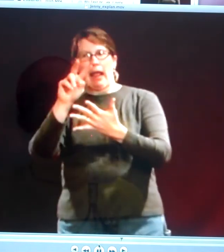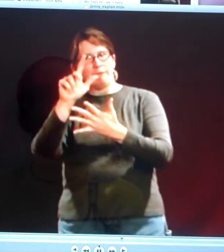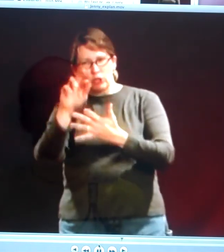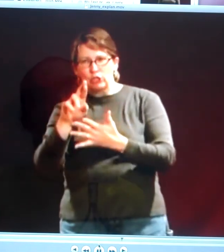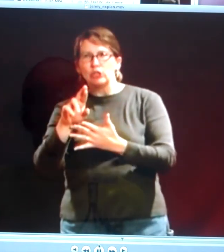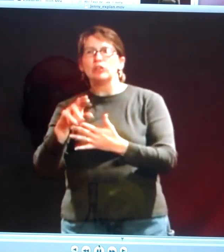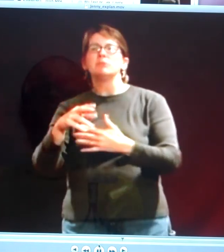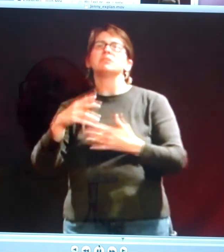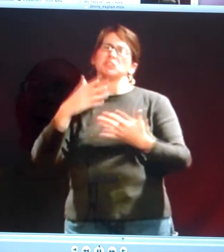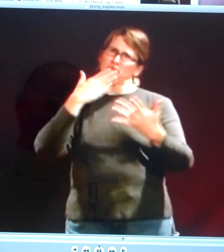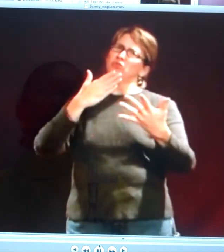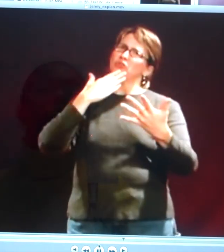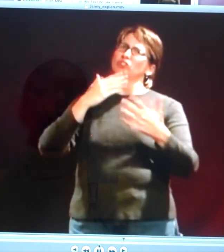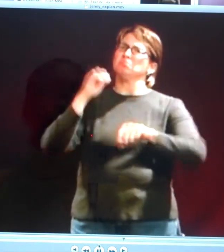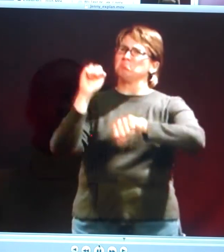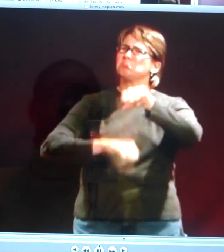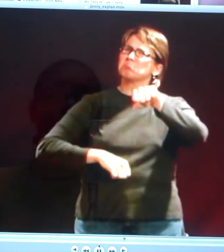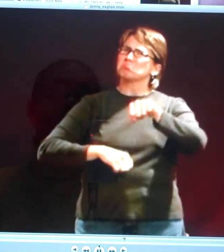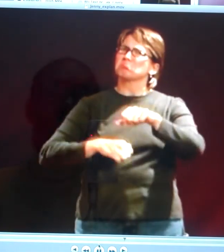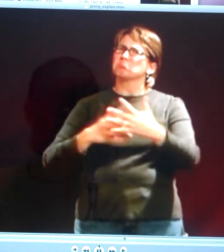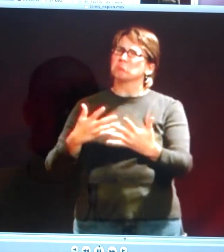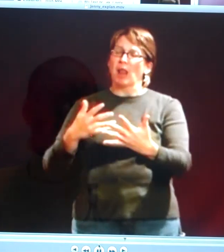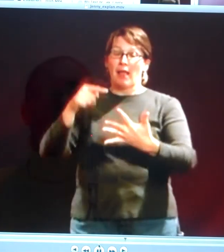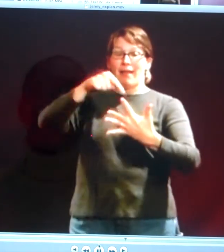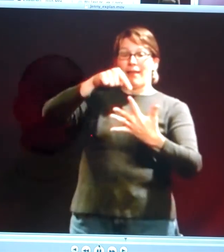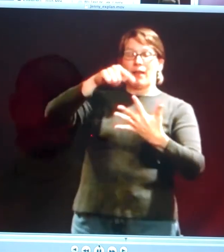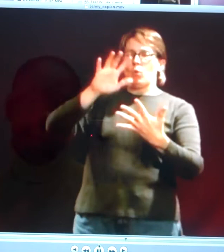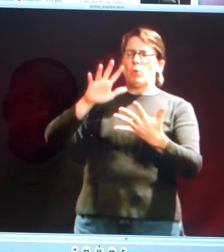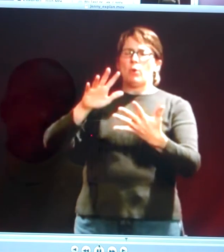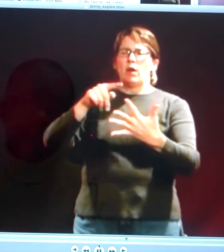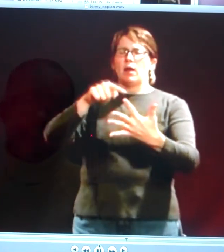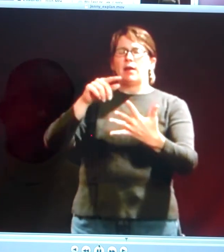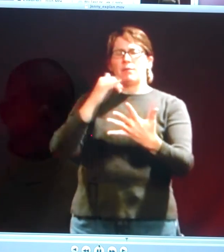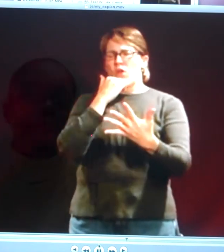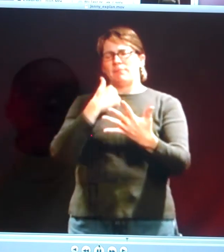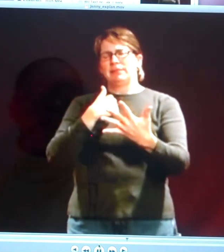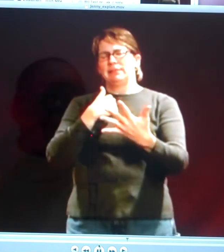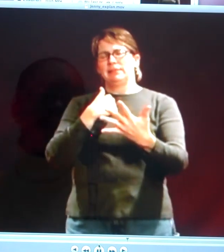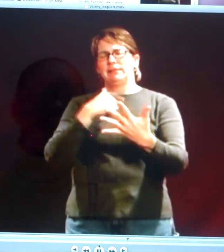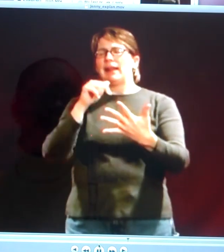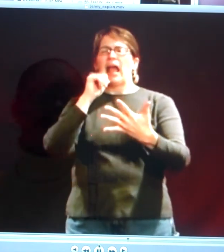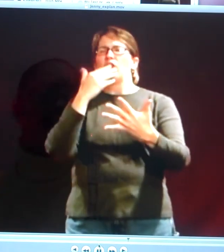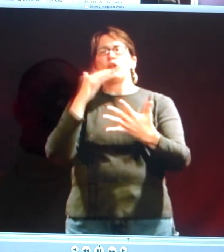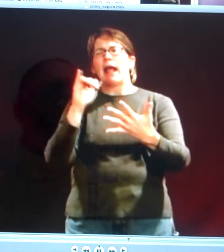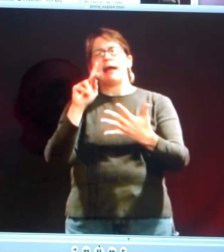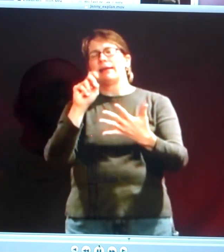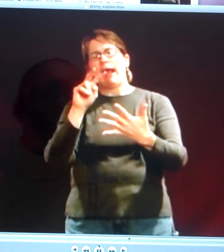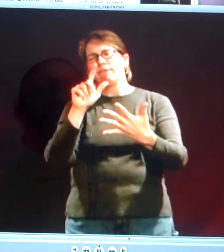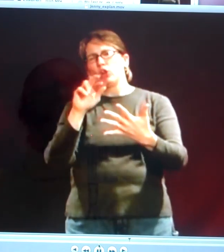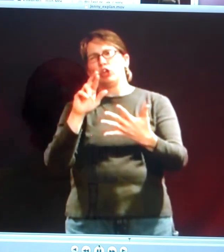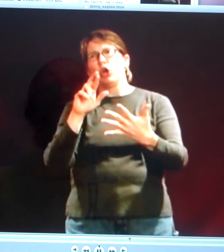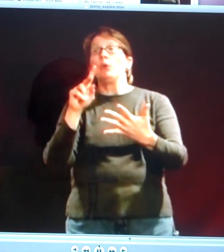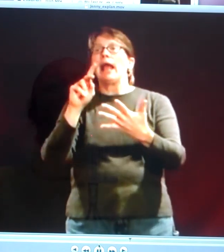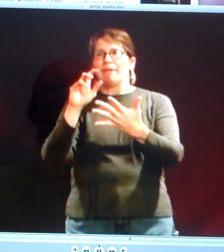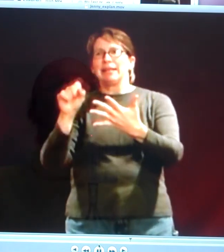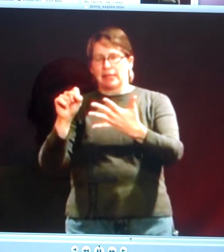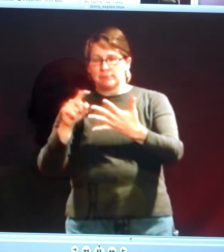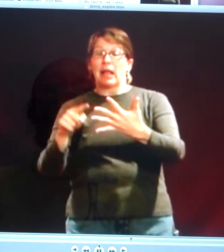bit heavy. It's not that expensive like Kevlar, but it's really heavy. No, I'm sorry. It's